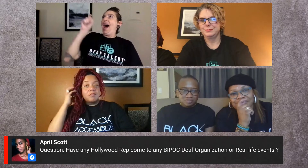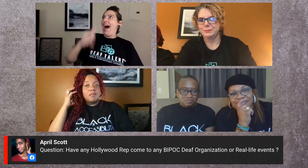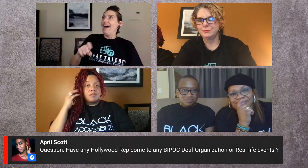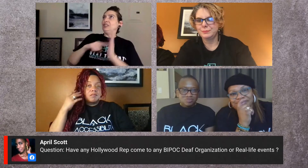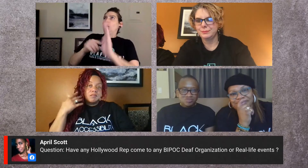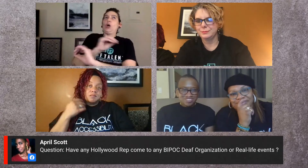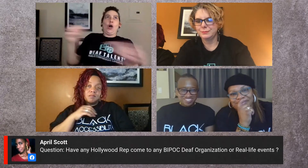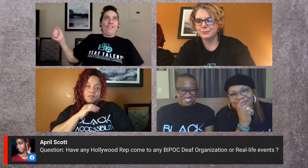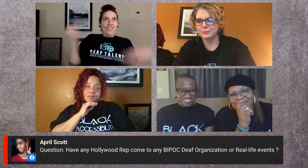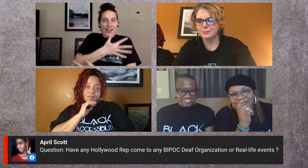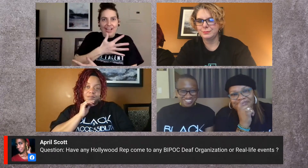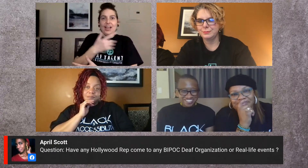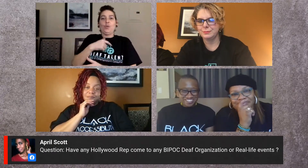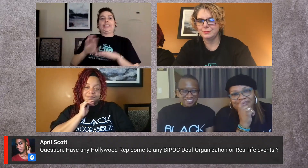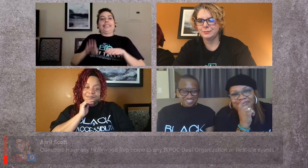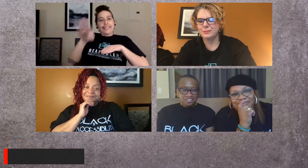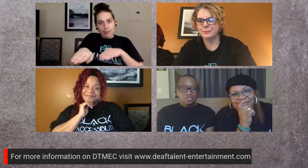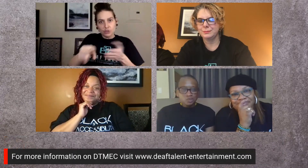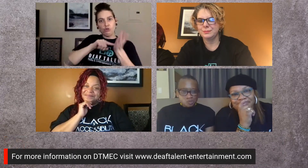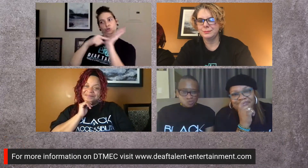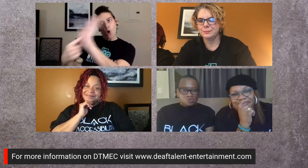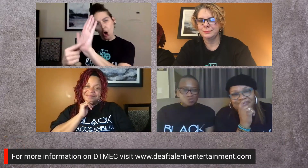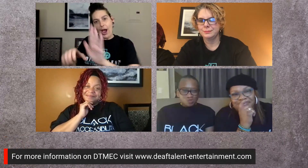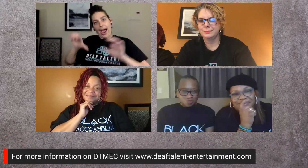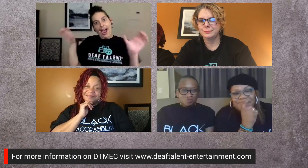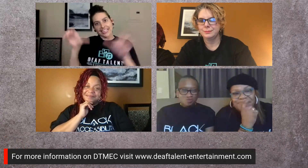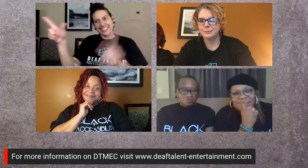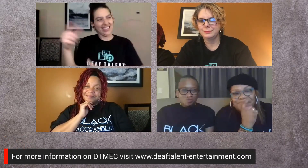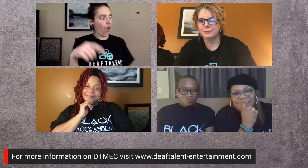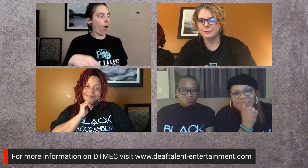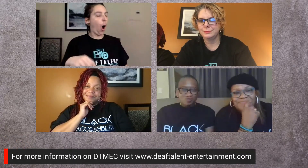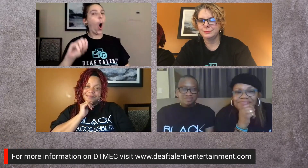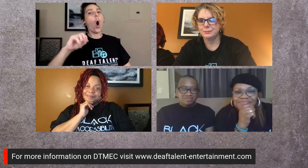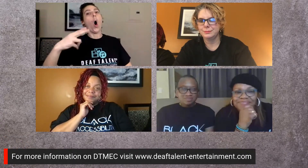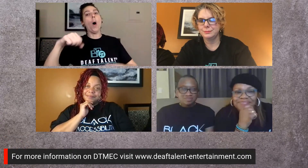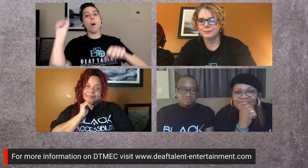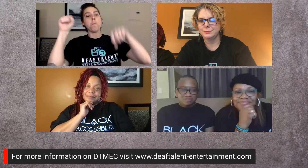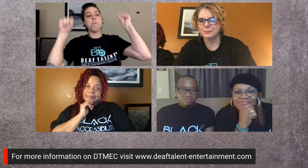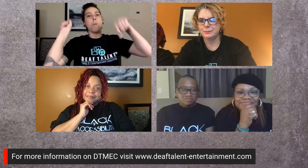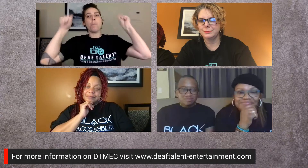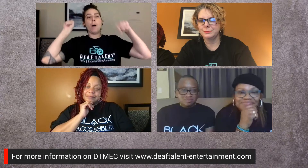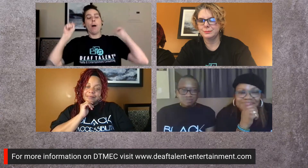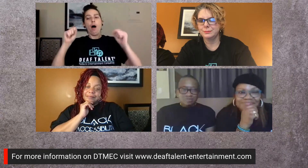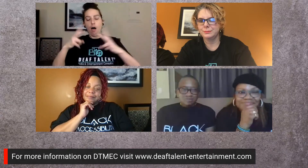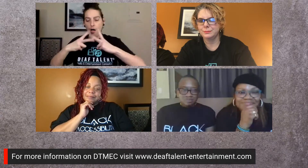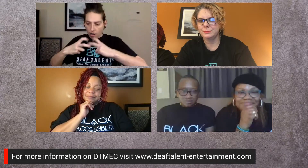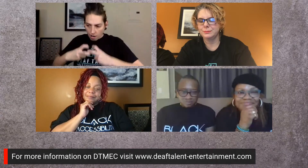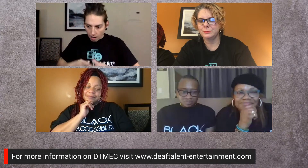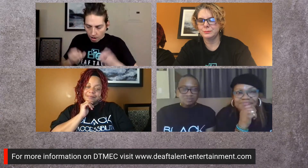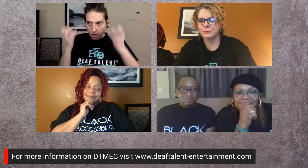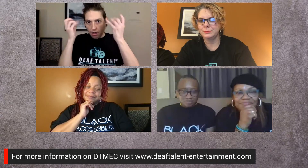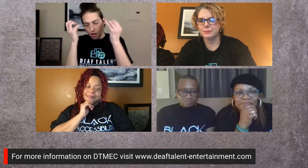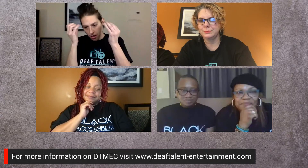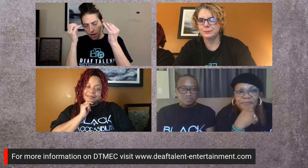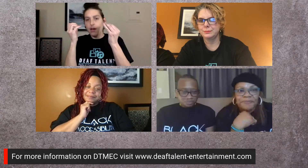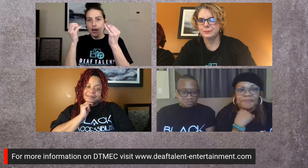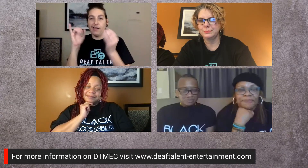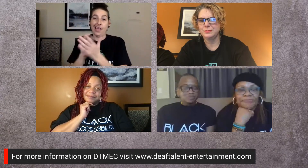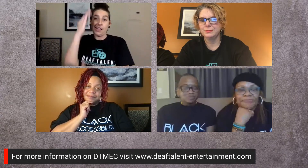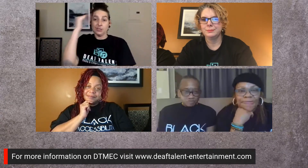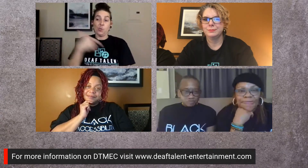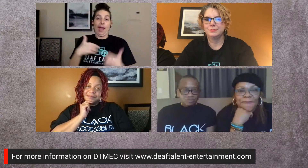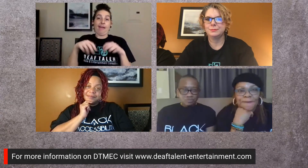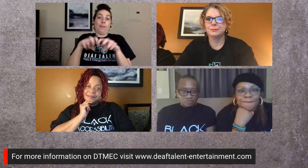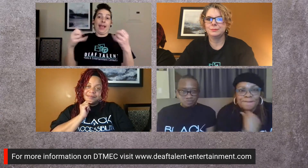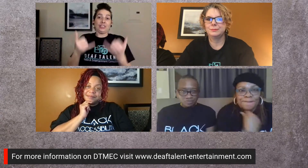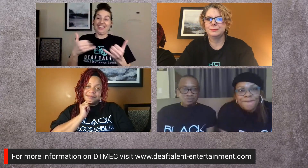I used the wrong word. We have to show no fear and step and show the action so that we get people